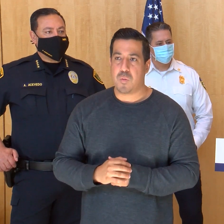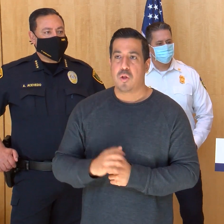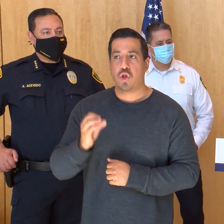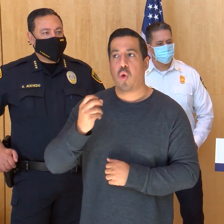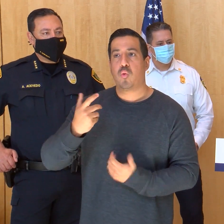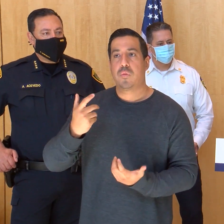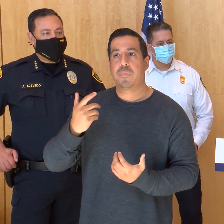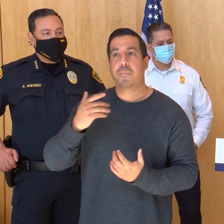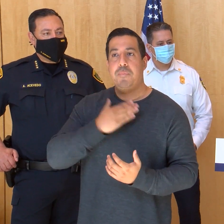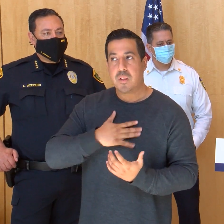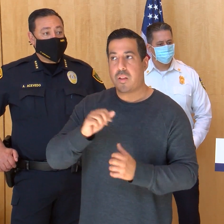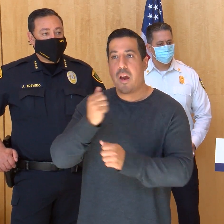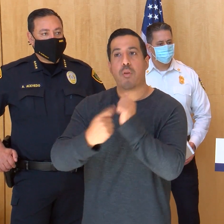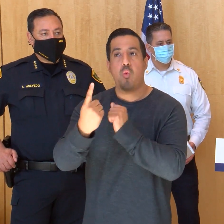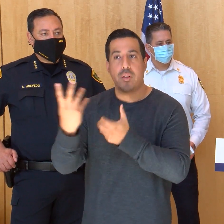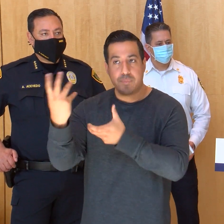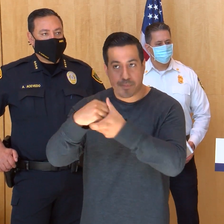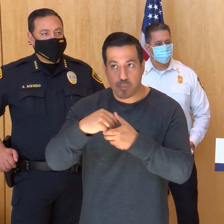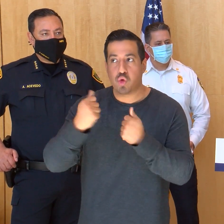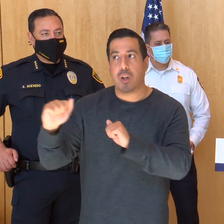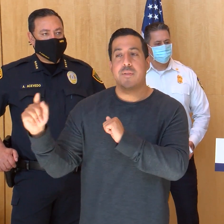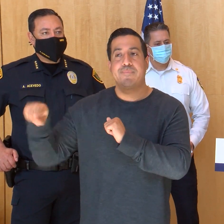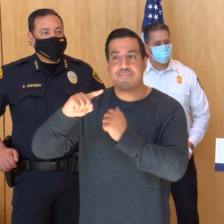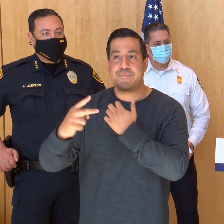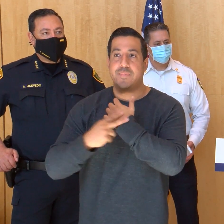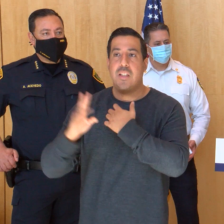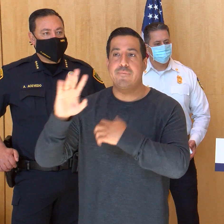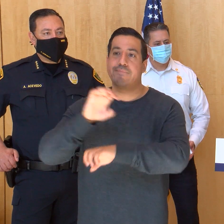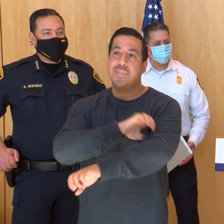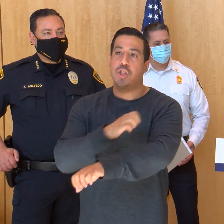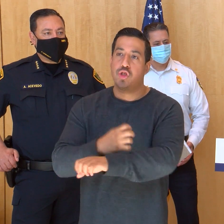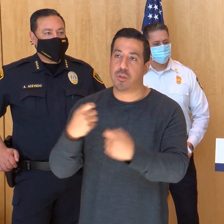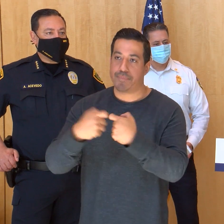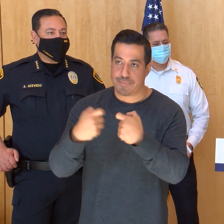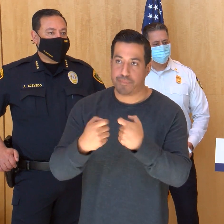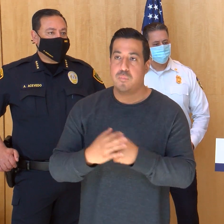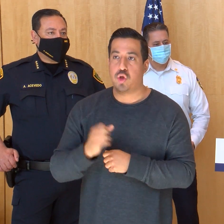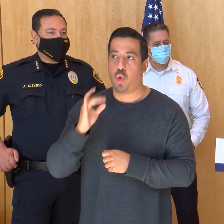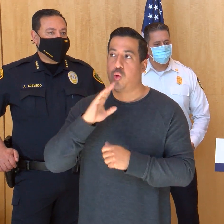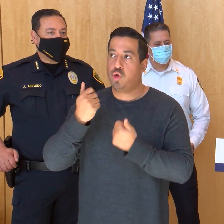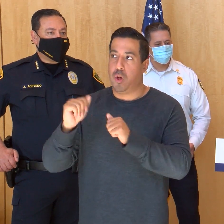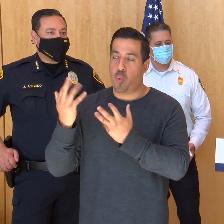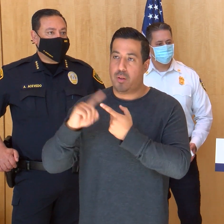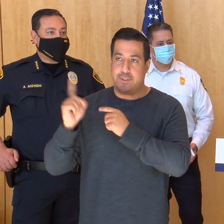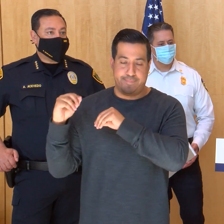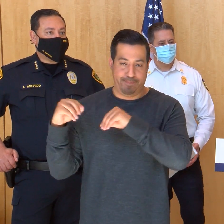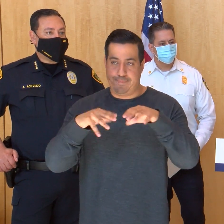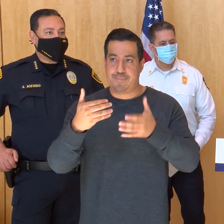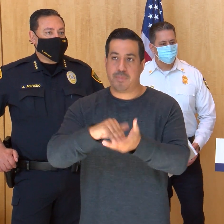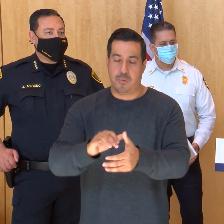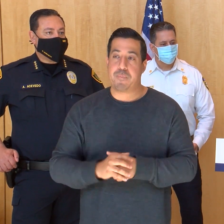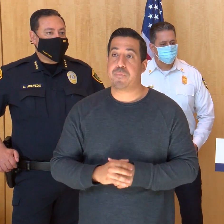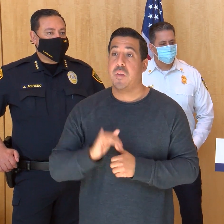let's all participate in conserving the energy such that we can get this power restored.